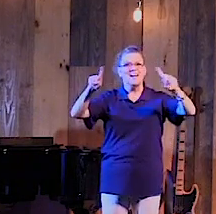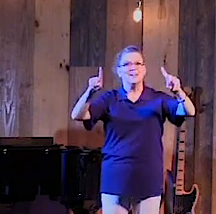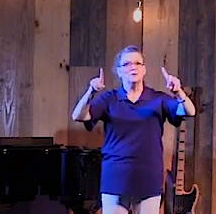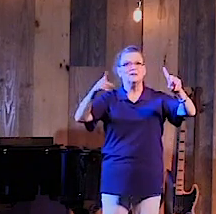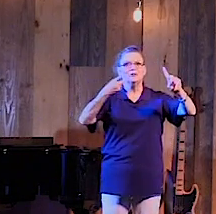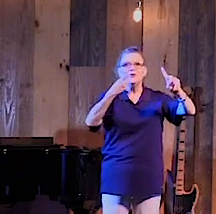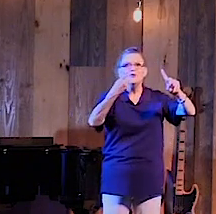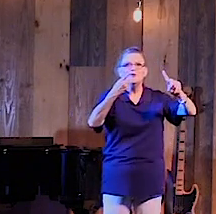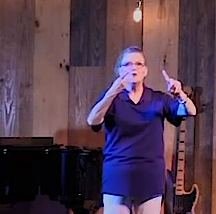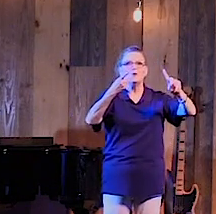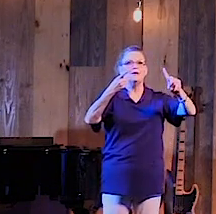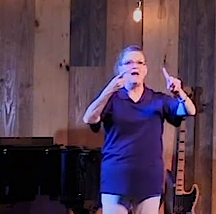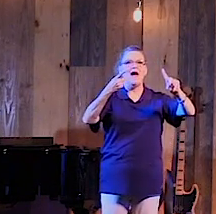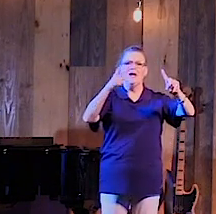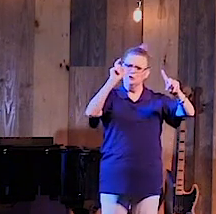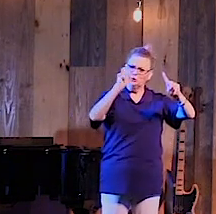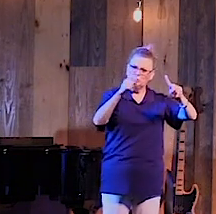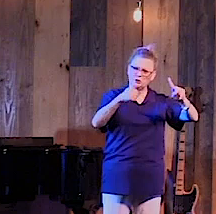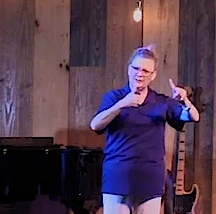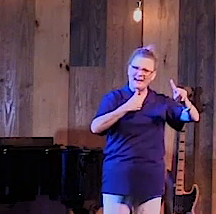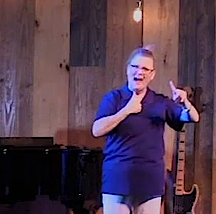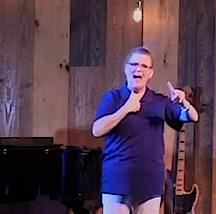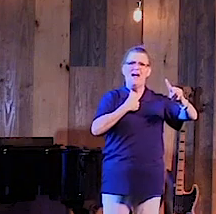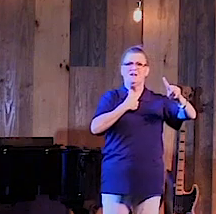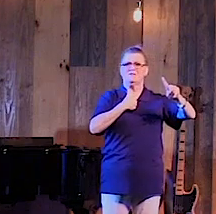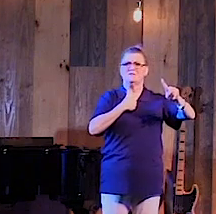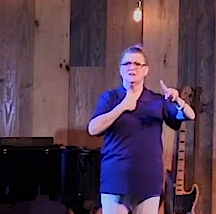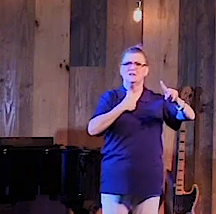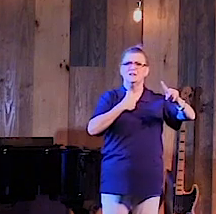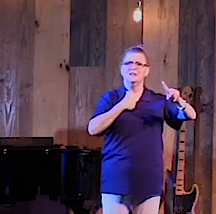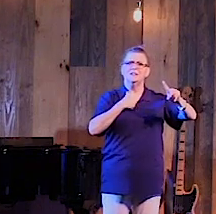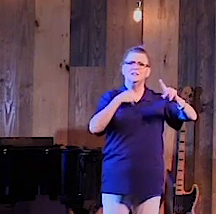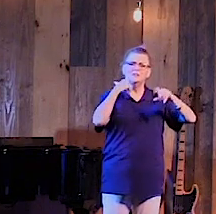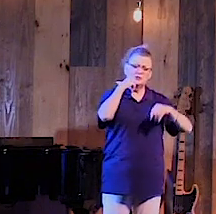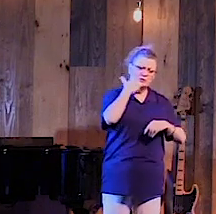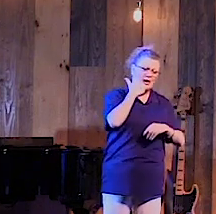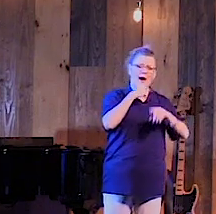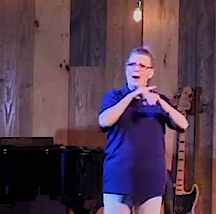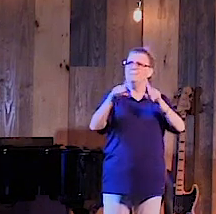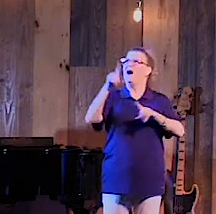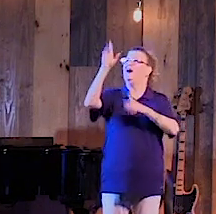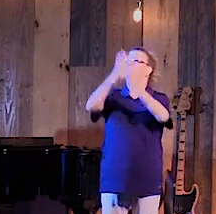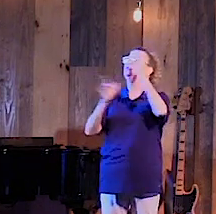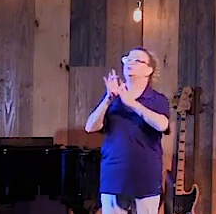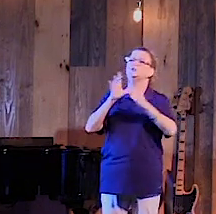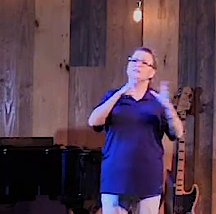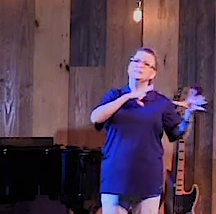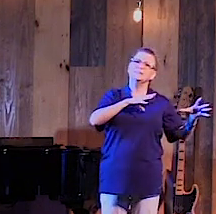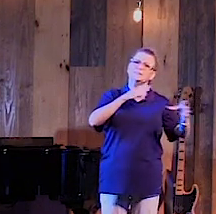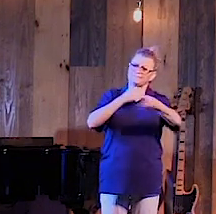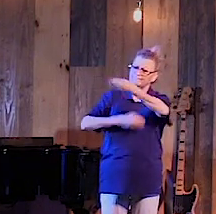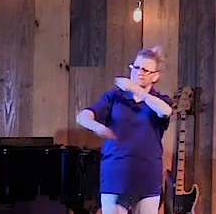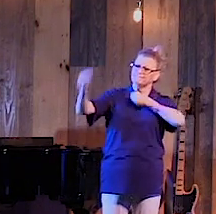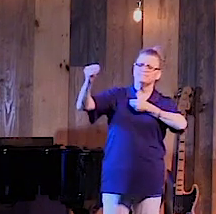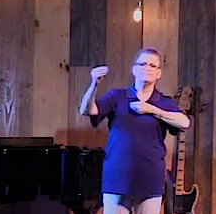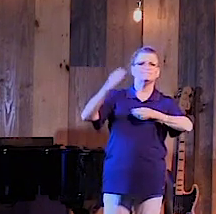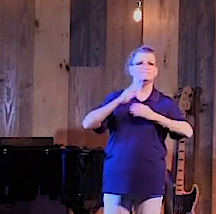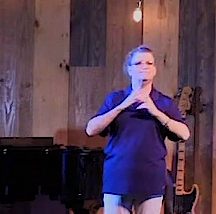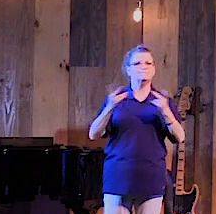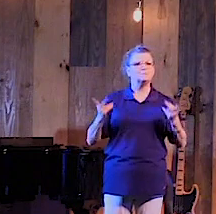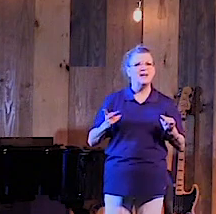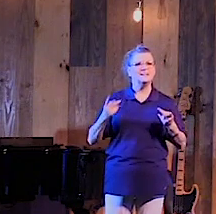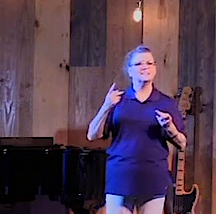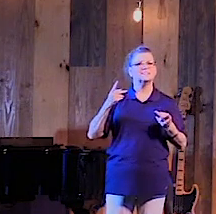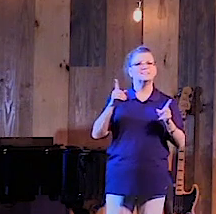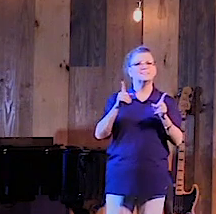I deserve condemnation, but Jesus took our place and offers us restored intimacy as sons if we choose